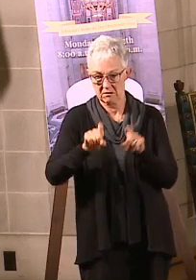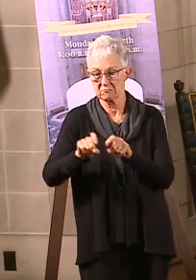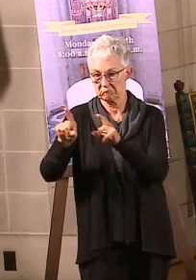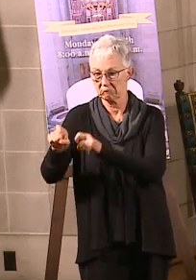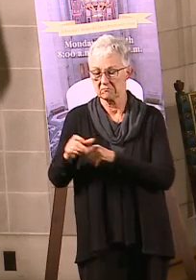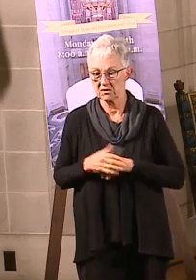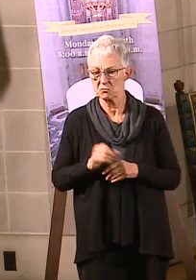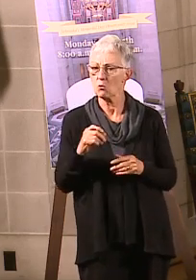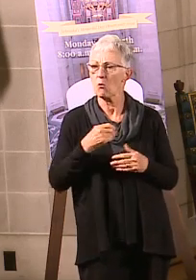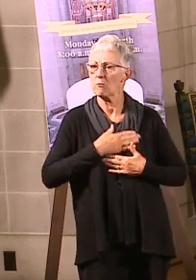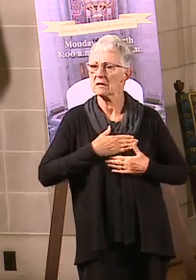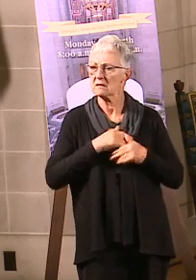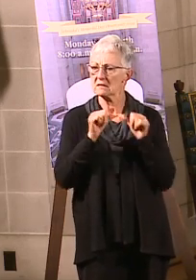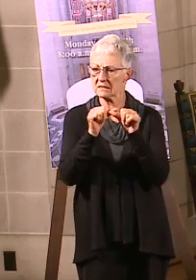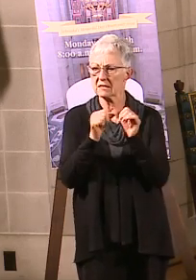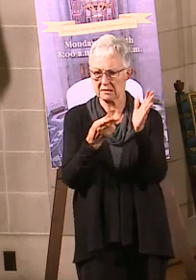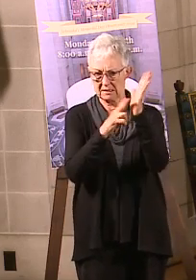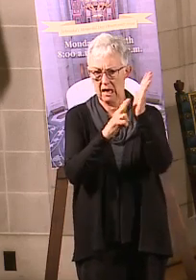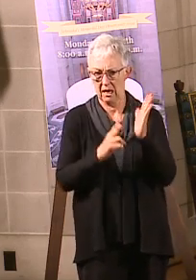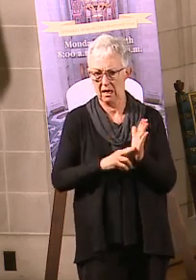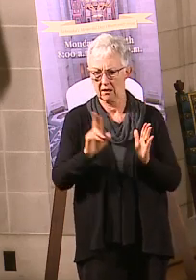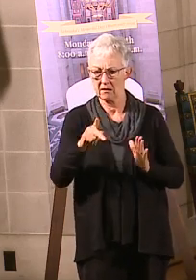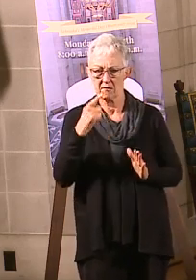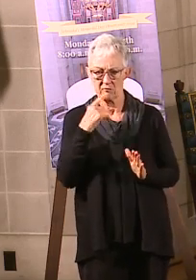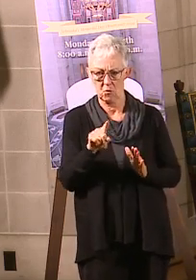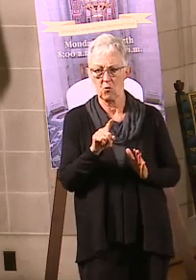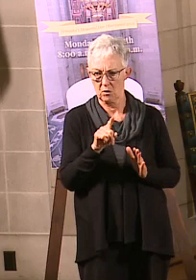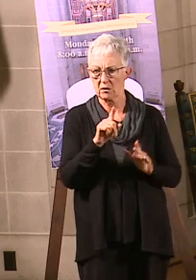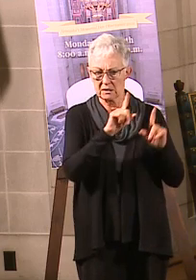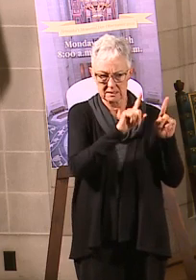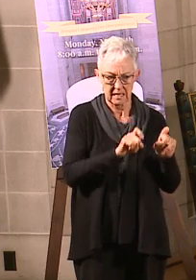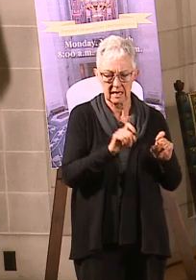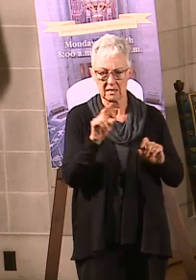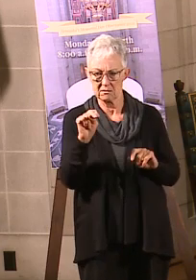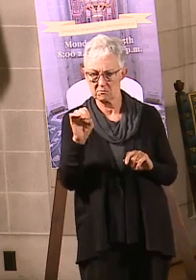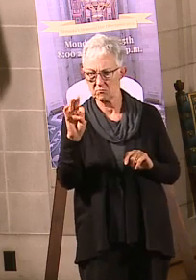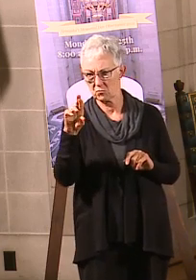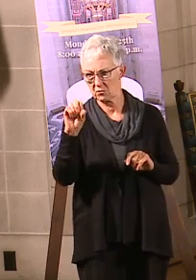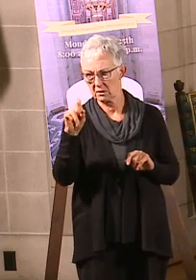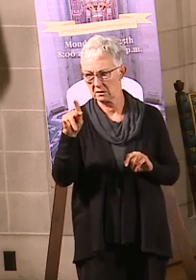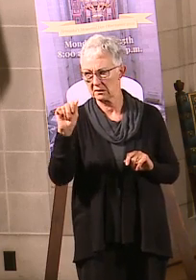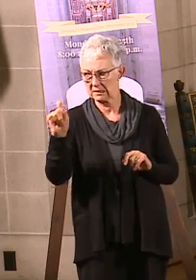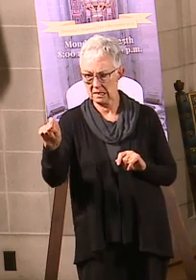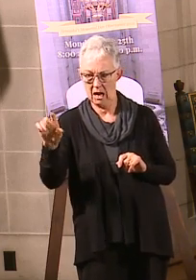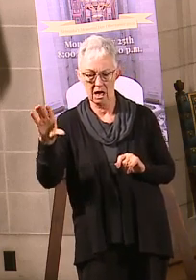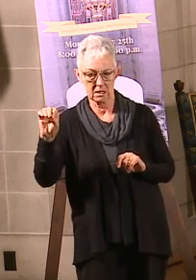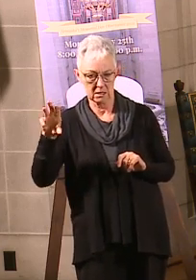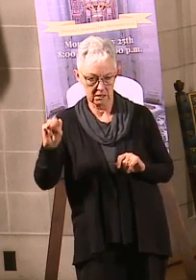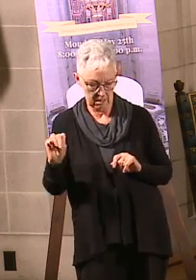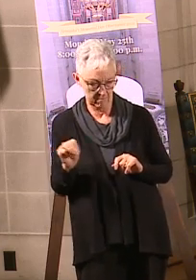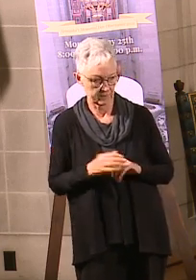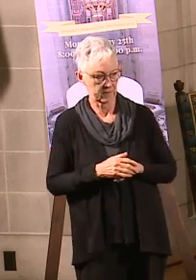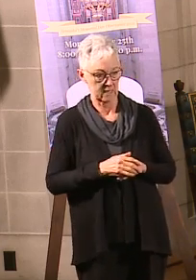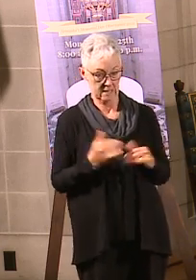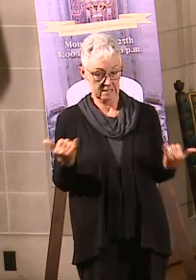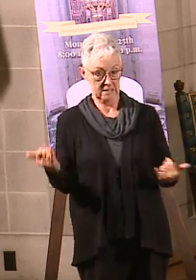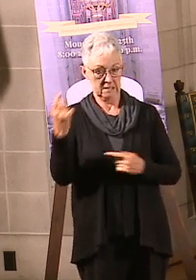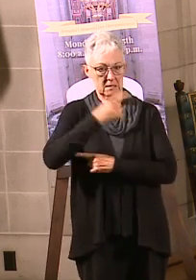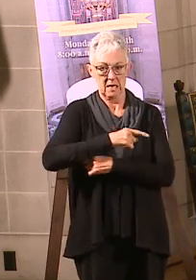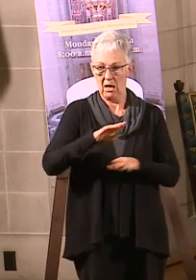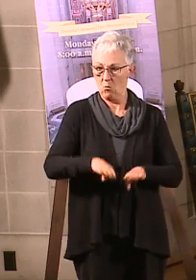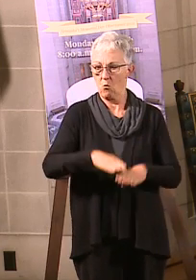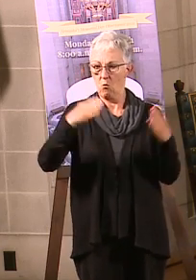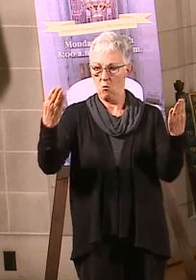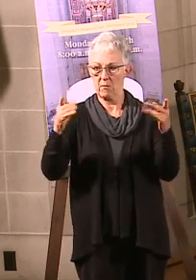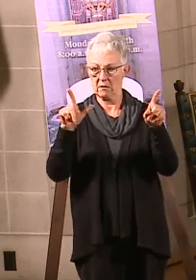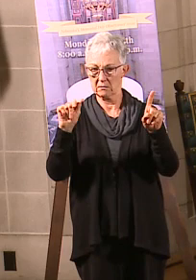up for testnebraska.com. We are starting our next mobile testing site today here in Lincoln at the Lancaster Event Center. And